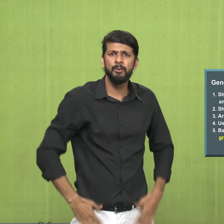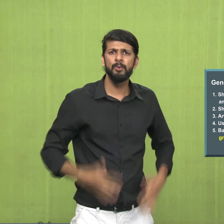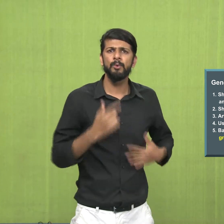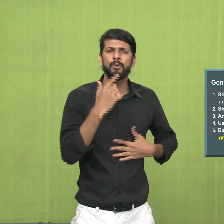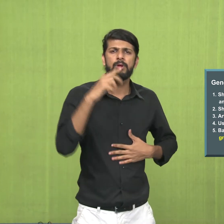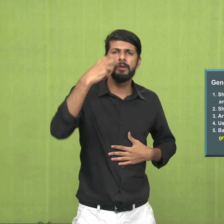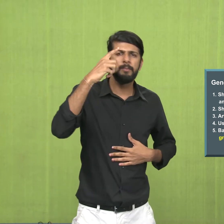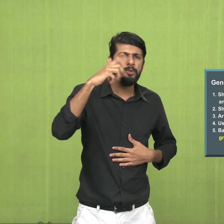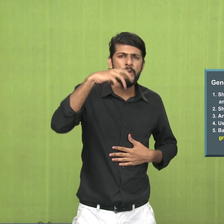Her costume,